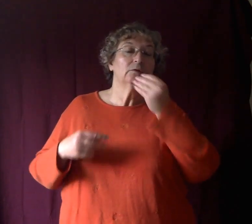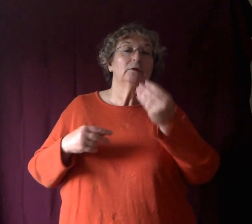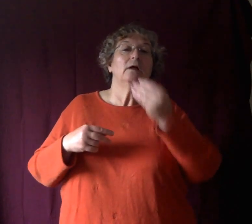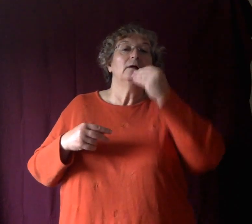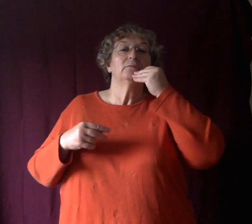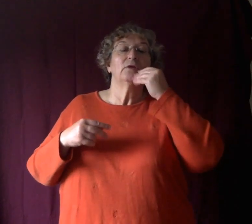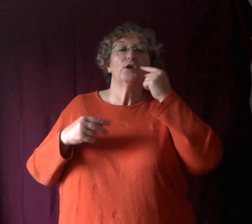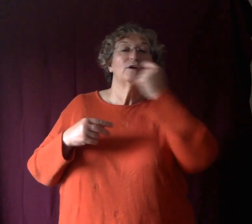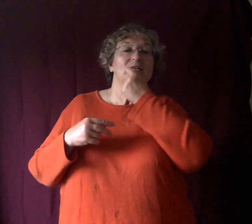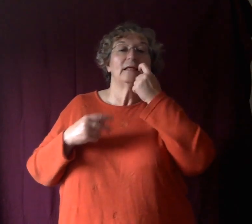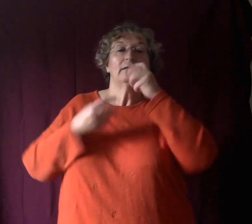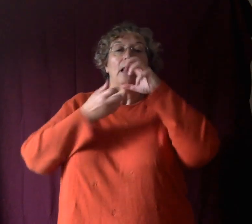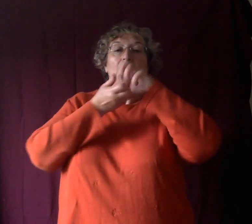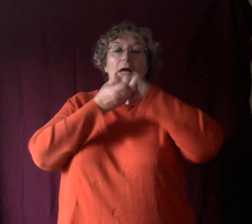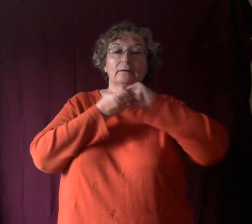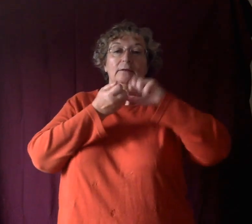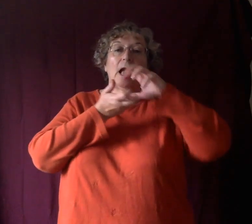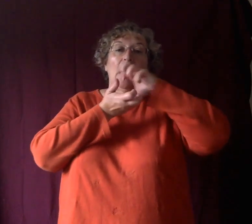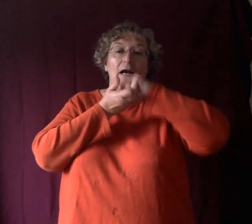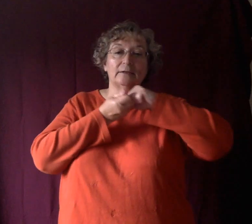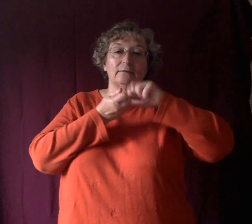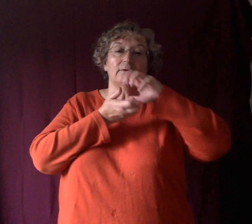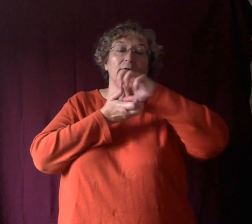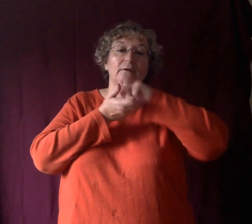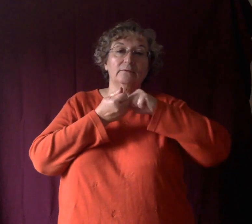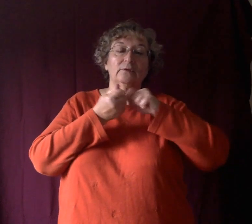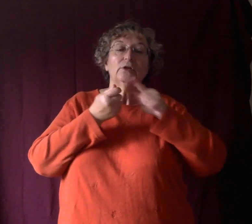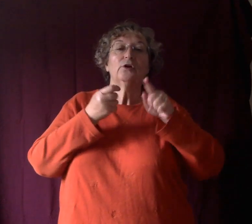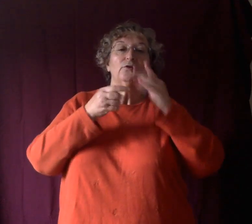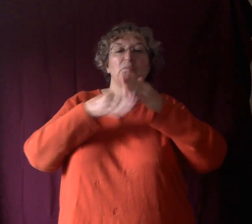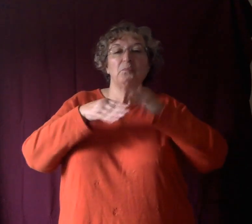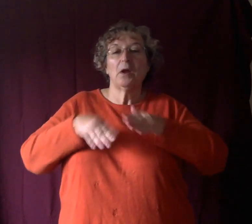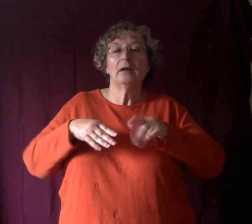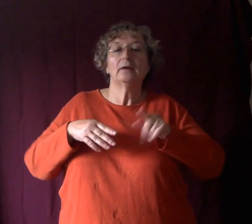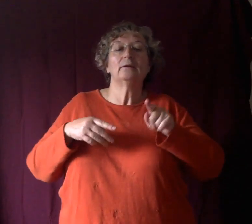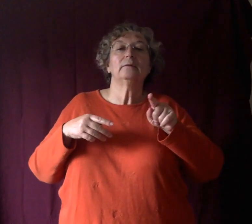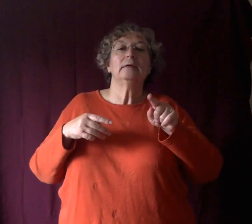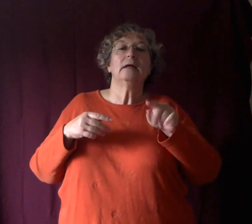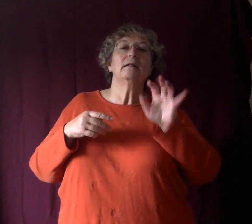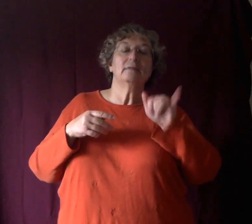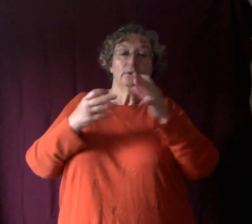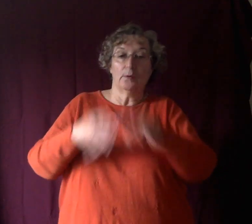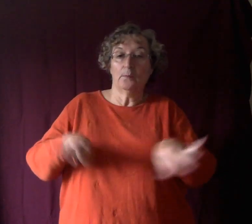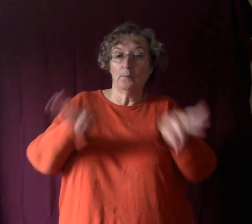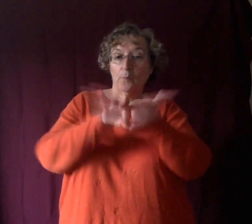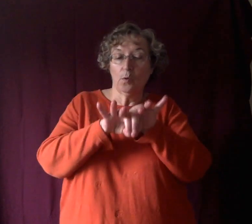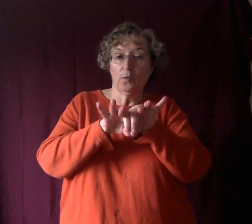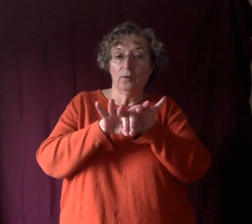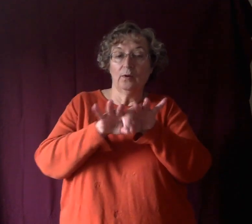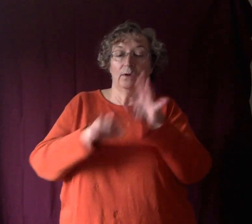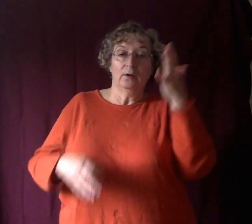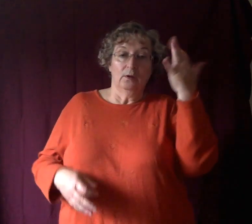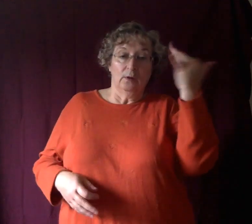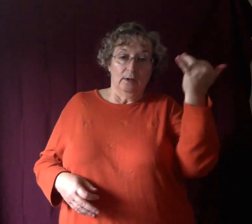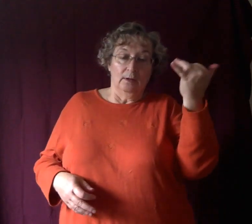mechanically break large pieces of food down into smaller pieces of food. And this is going to be important because along the way, we're going to mix food particles